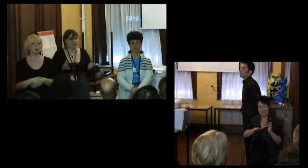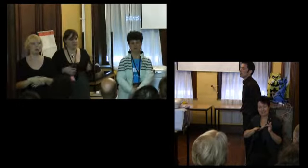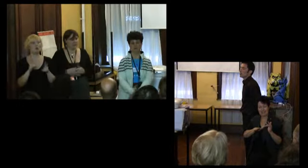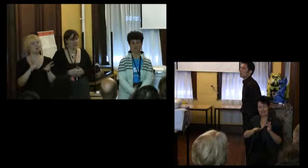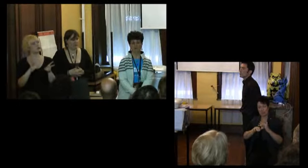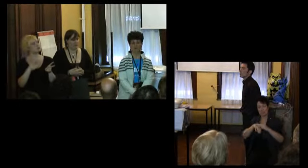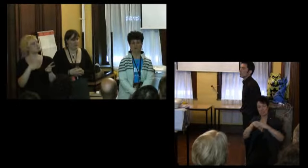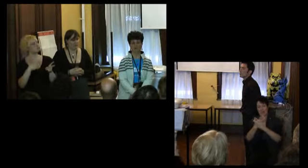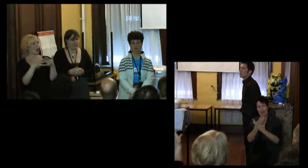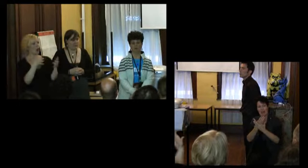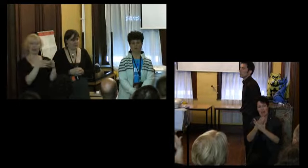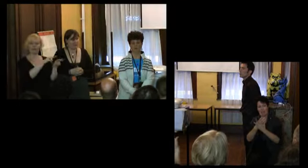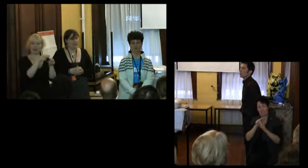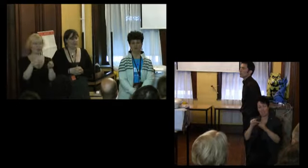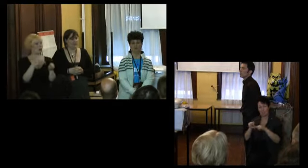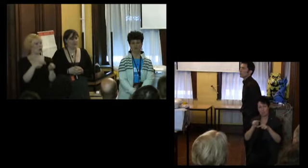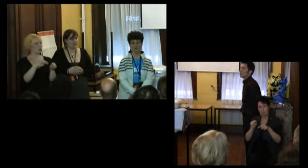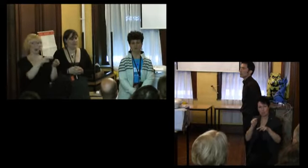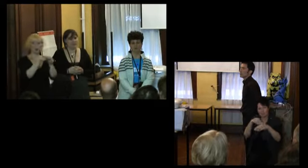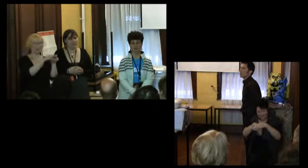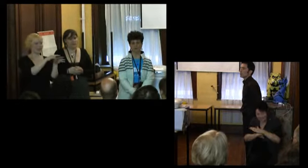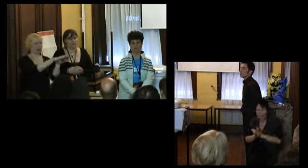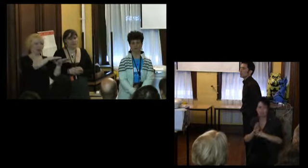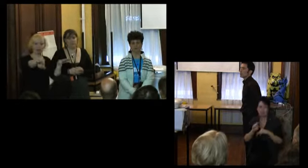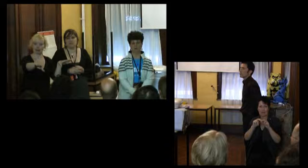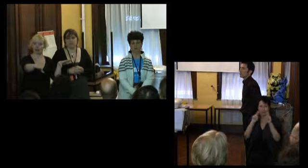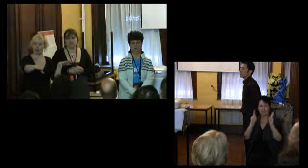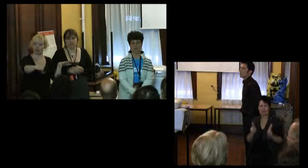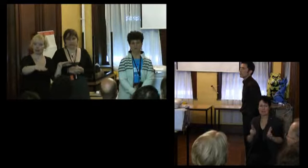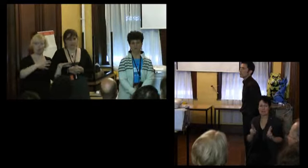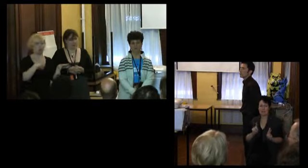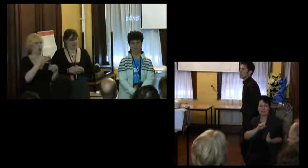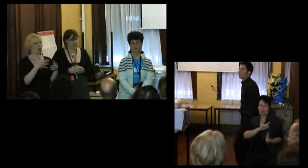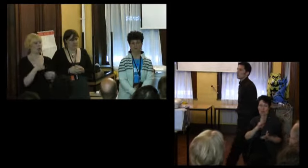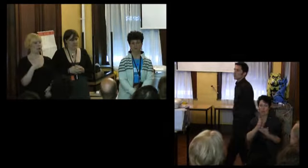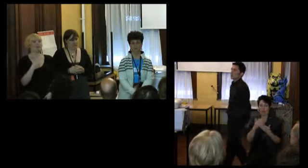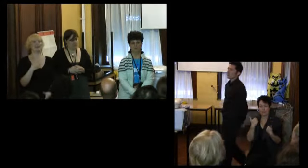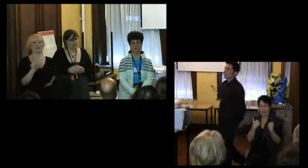or in other ways. So that's why I'm very interested to be here.